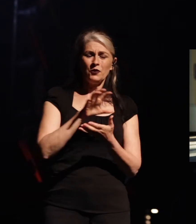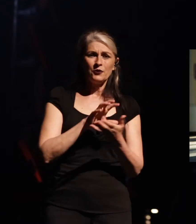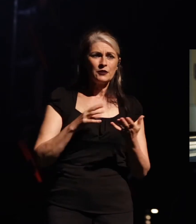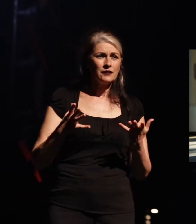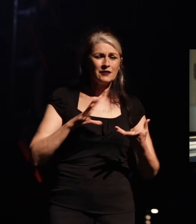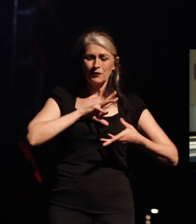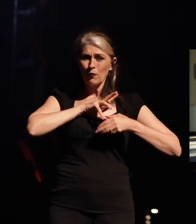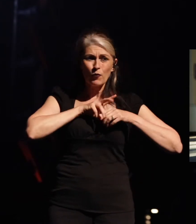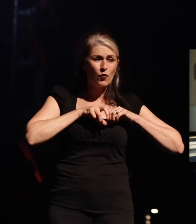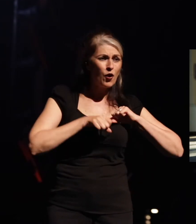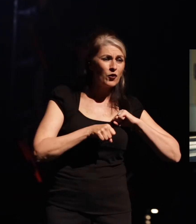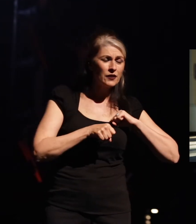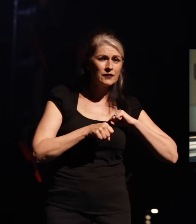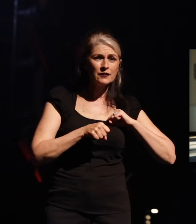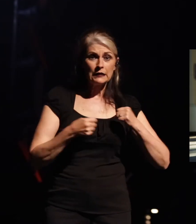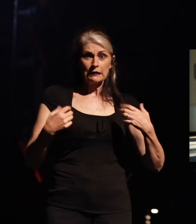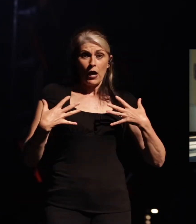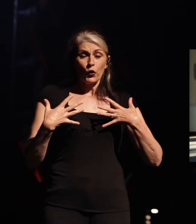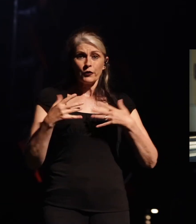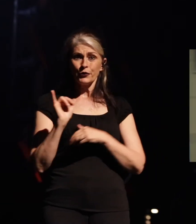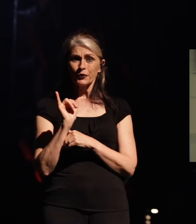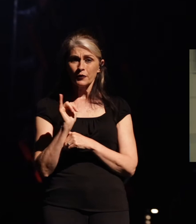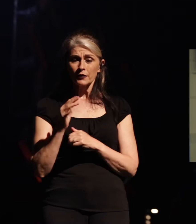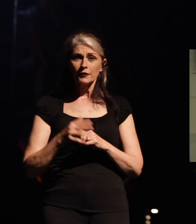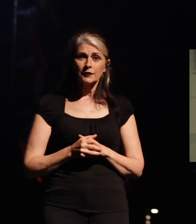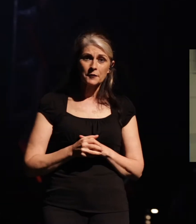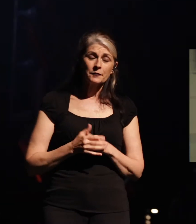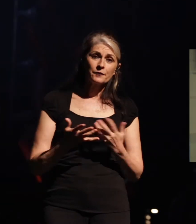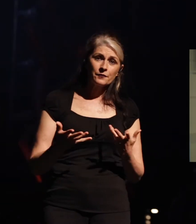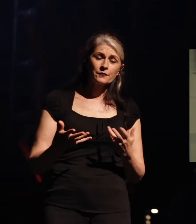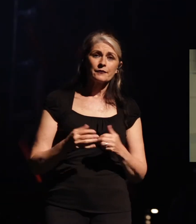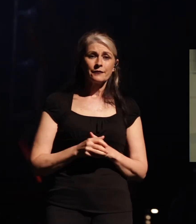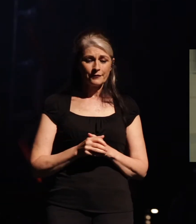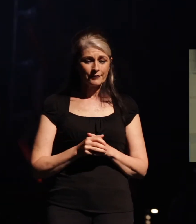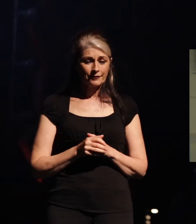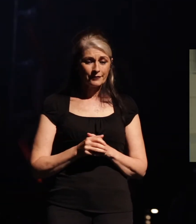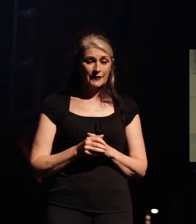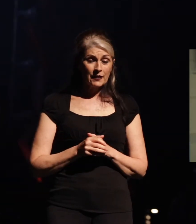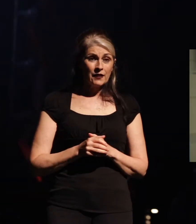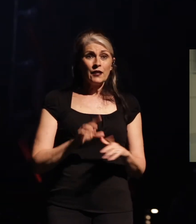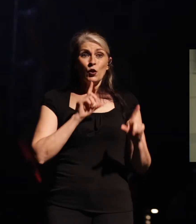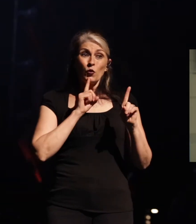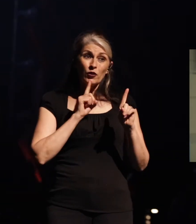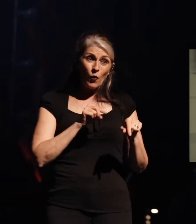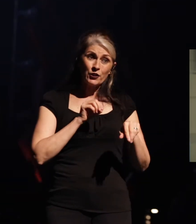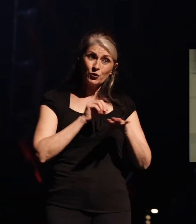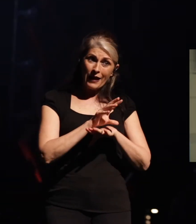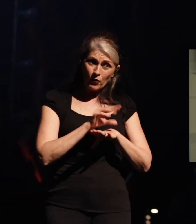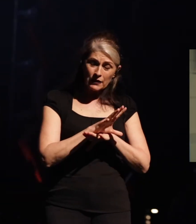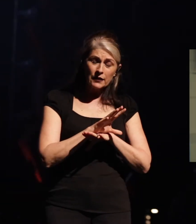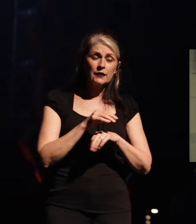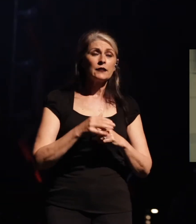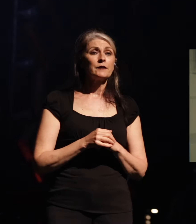broken and scared. And we were seeing a counselor, and